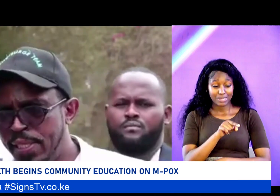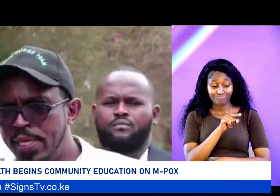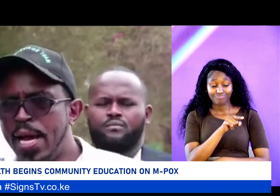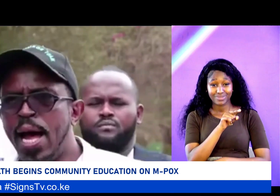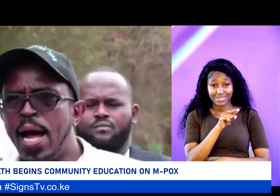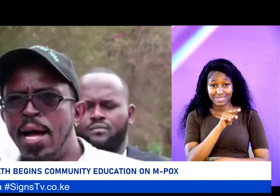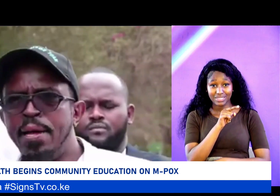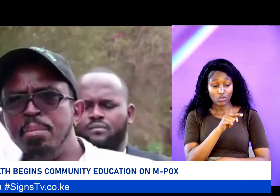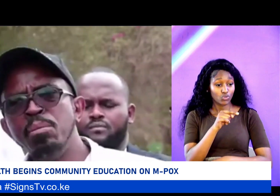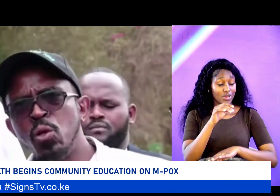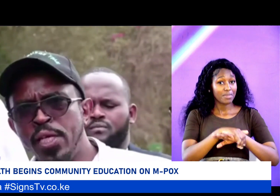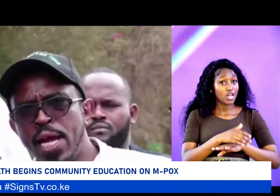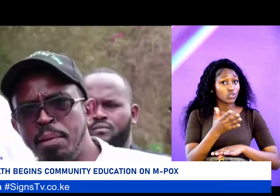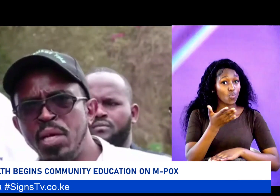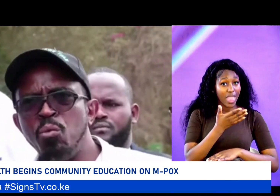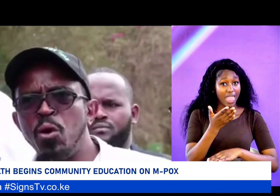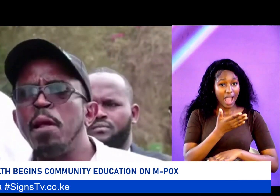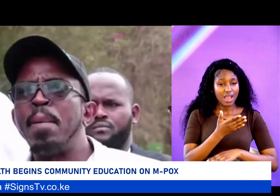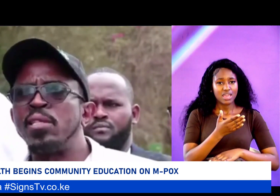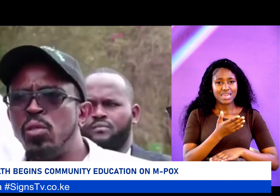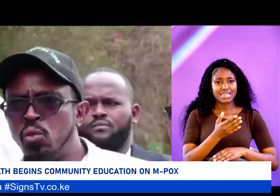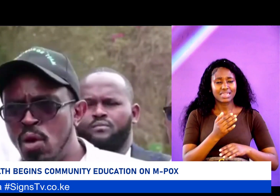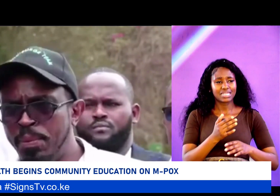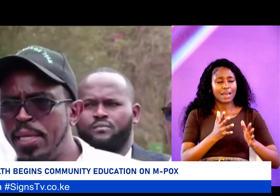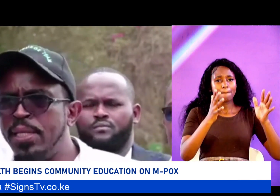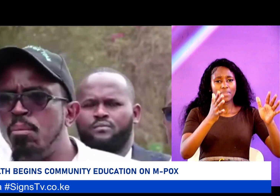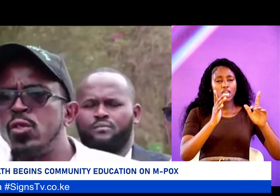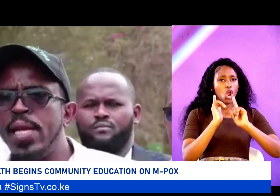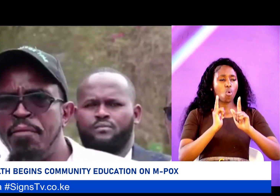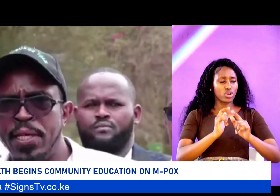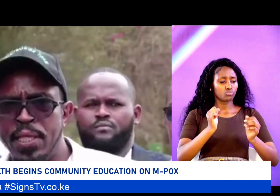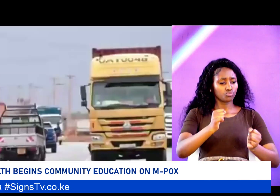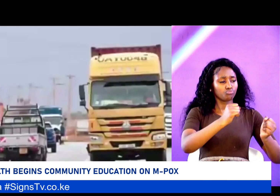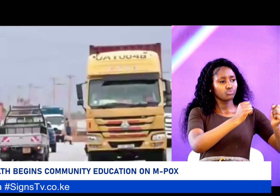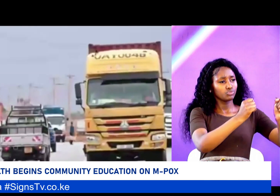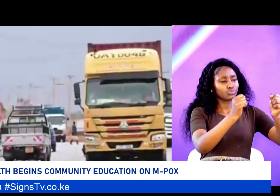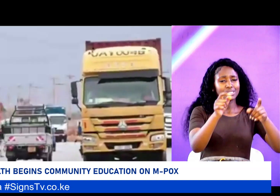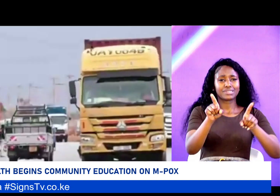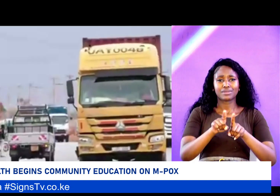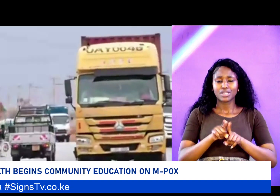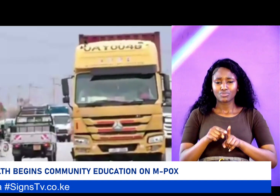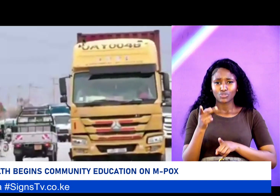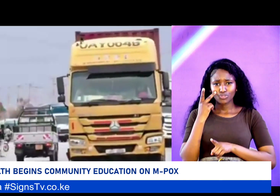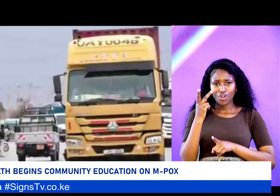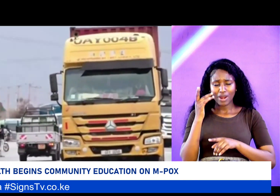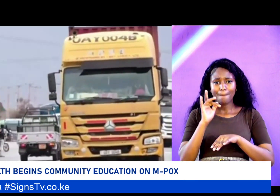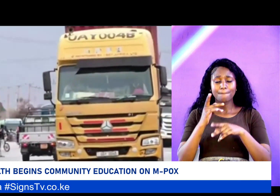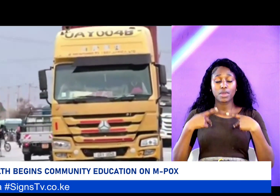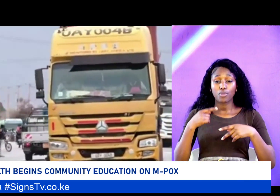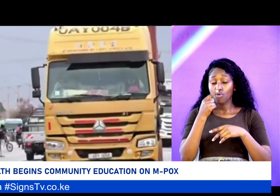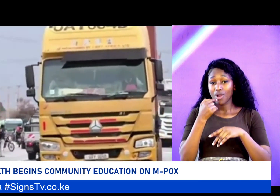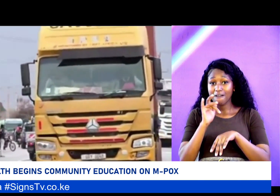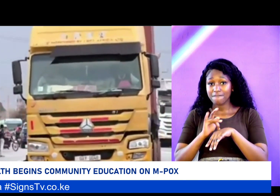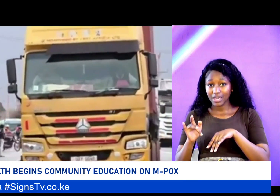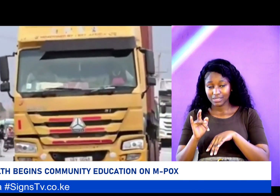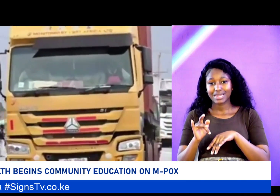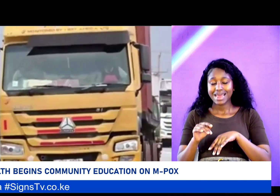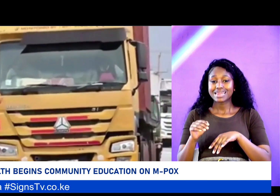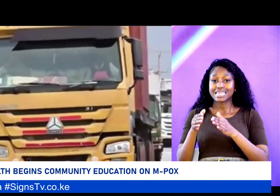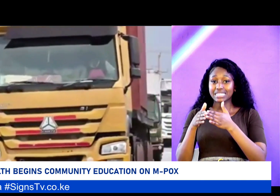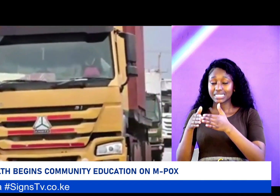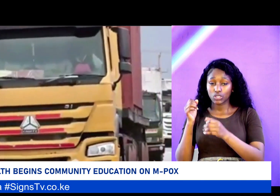tunapata kwa truck and drivers, na epidemiology yake pia tumeona the persons who are getting mostly affected ni truck and drivers na female